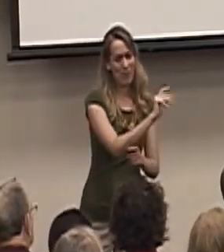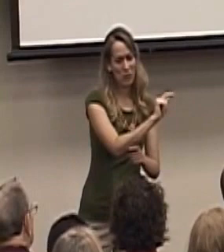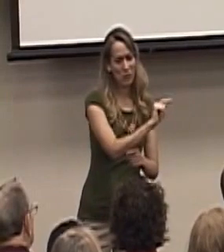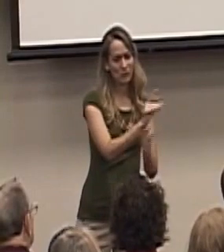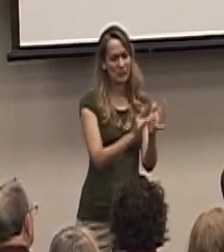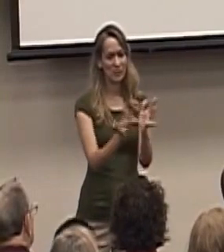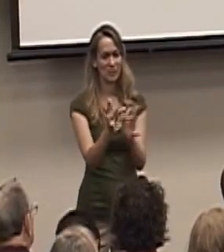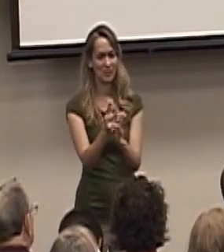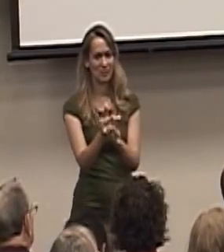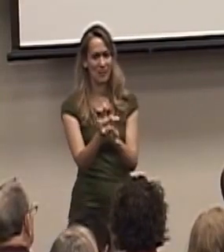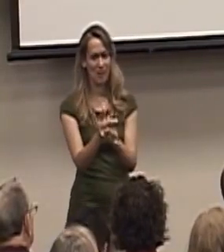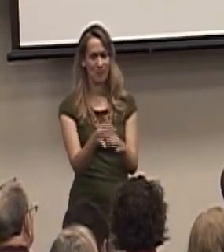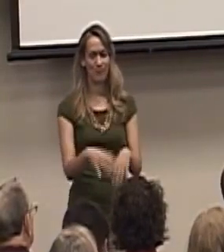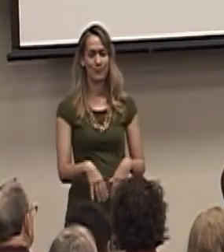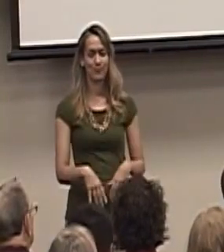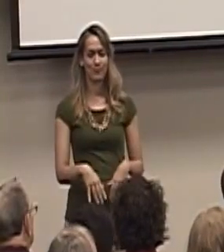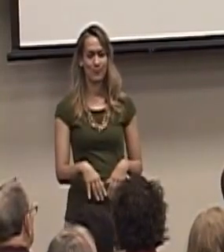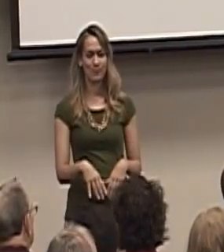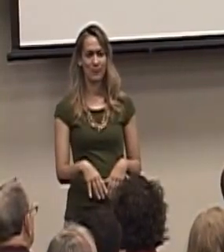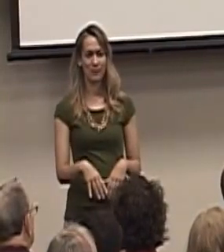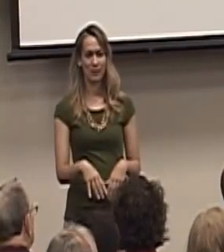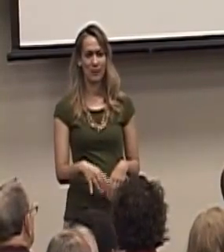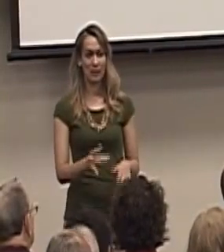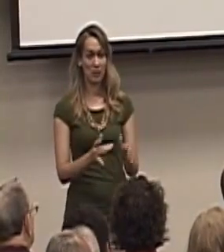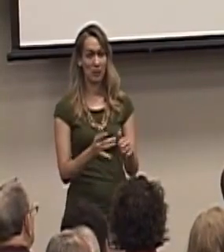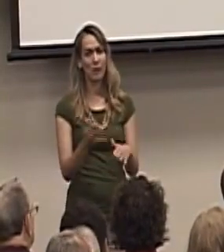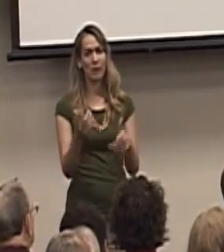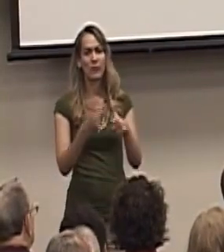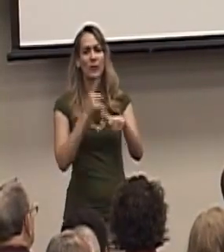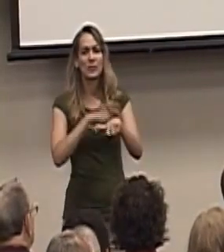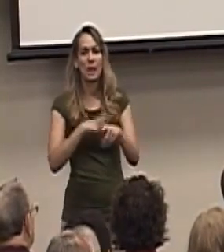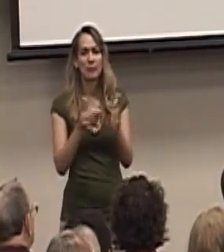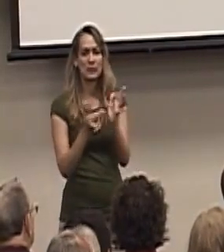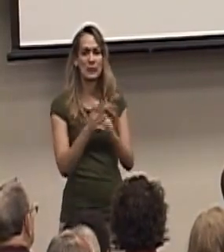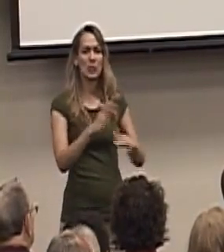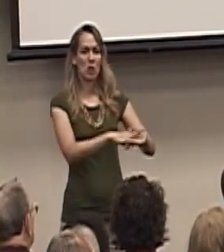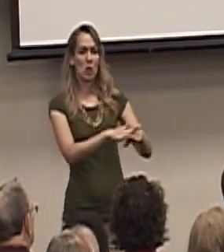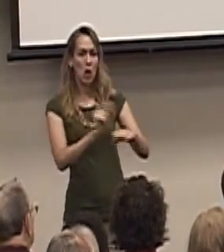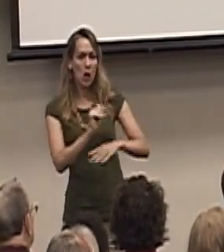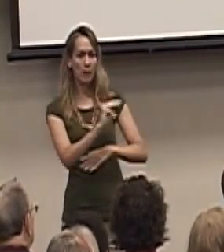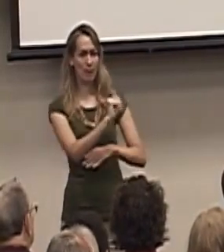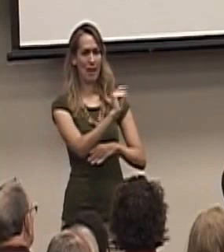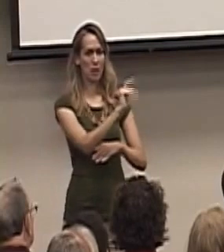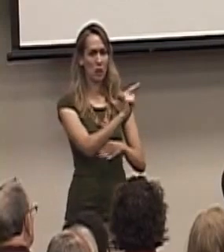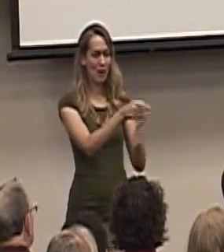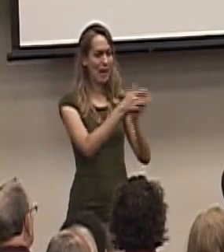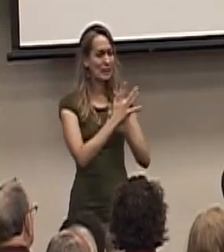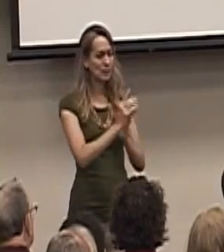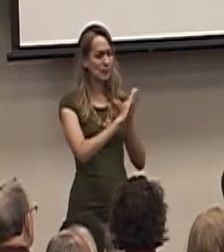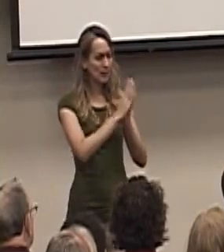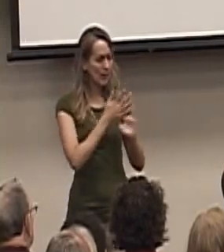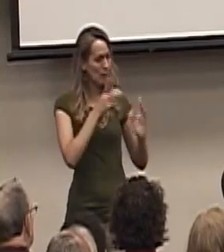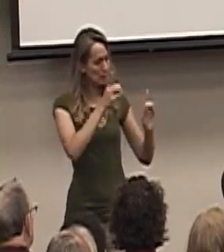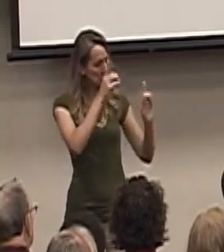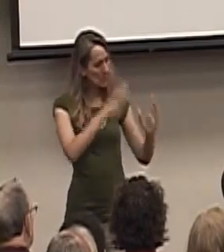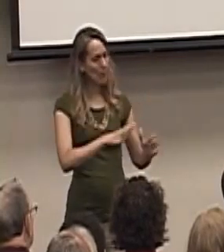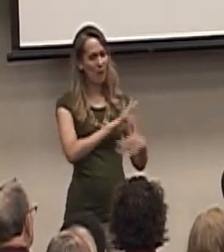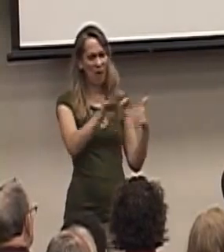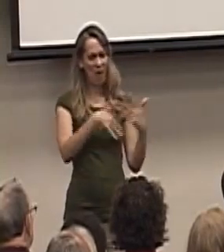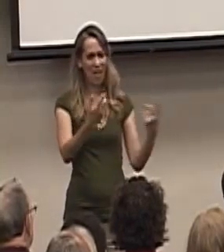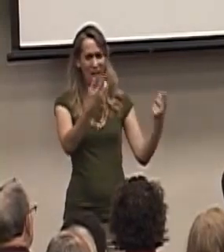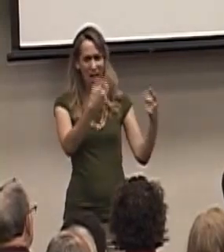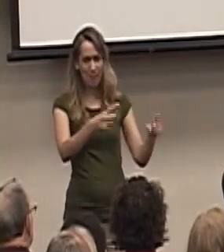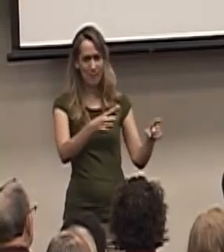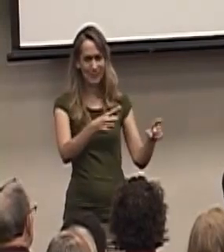all of that was Jesus calling Matthew, rather, and asking him to become a disciple. And all of this takes place. 750